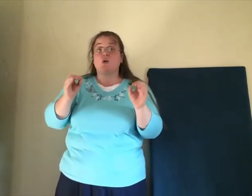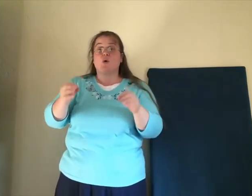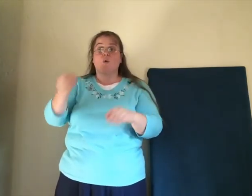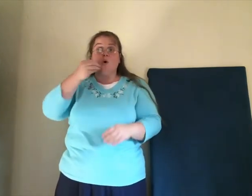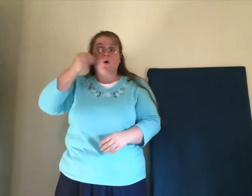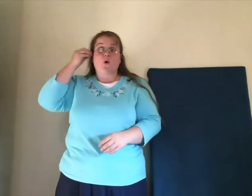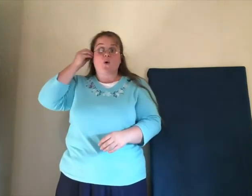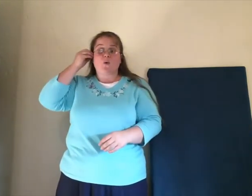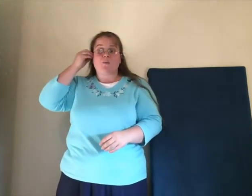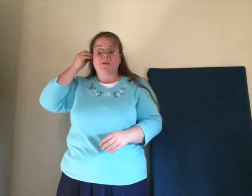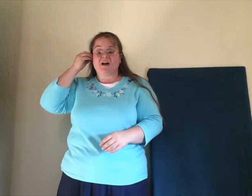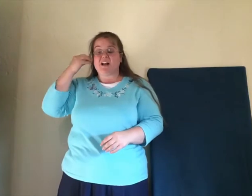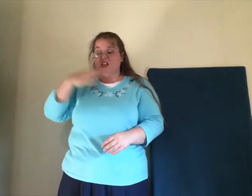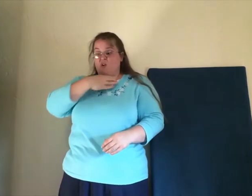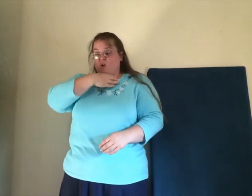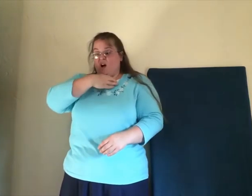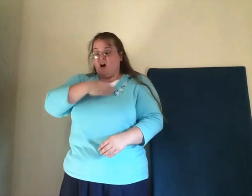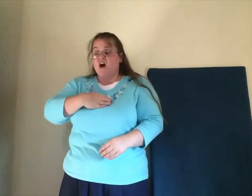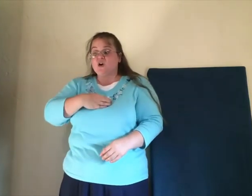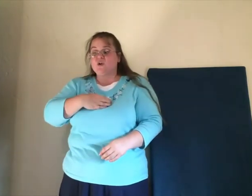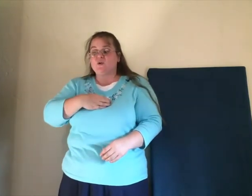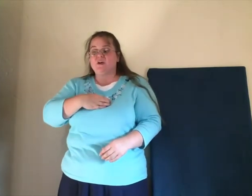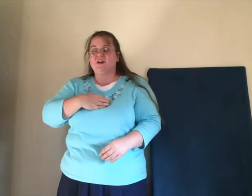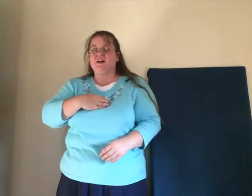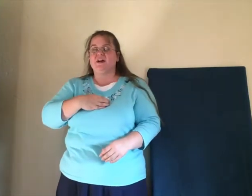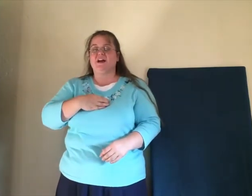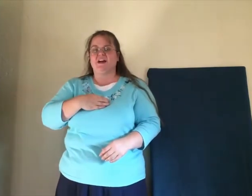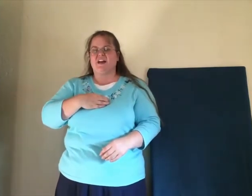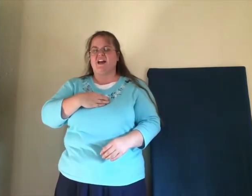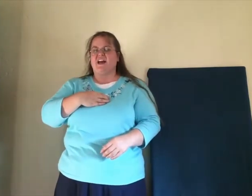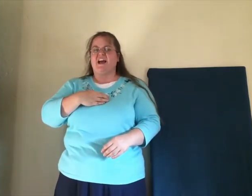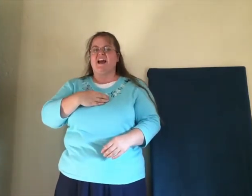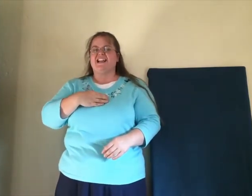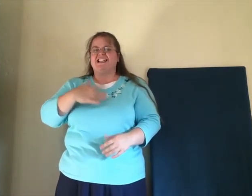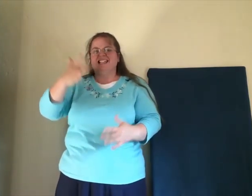dirty, and they had no home. They were hungry,